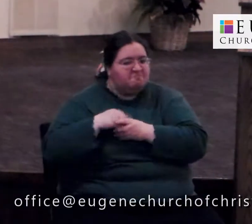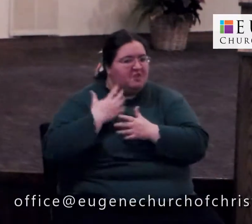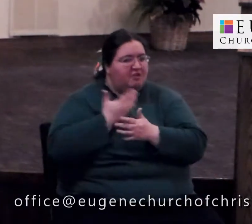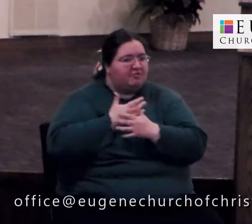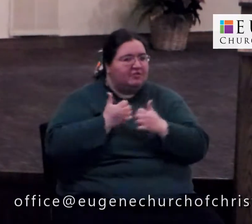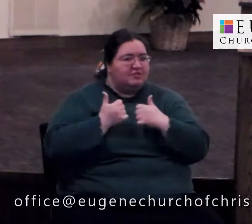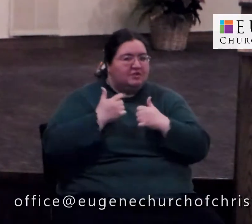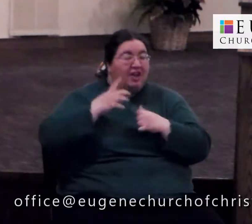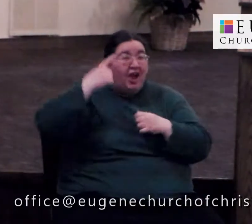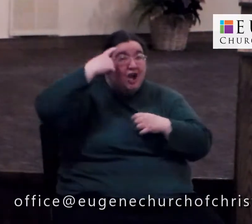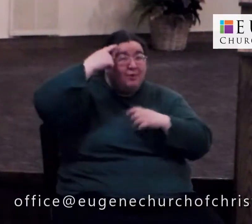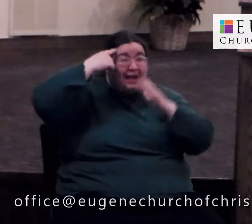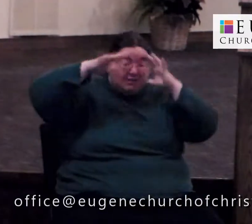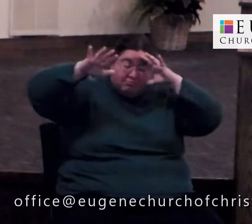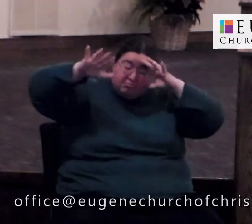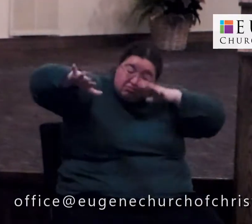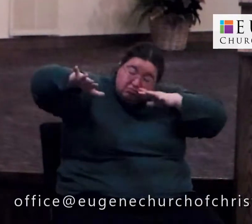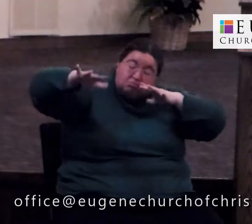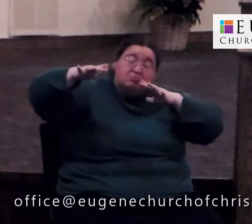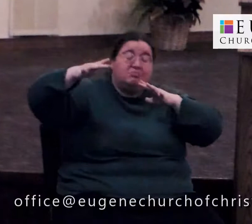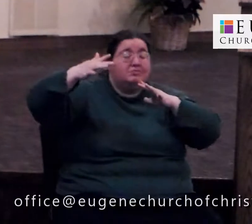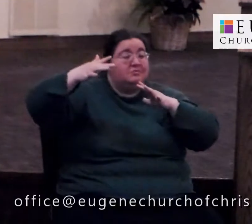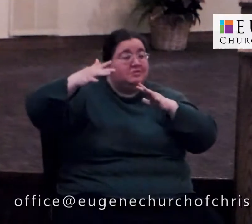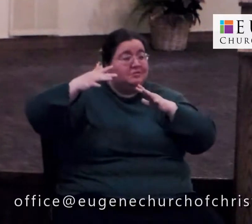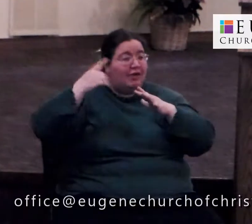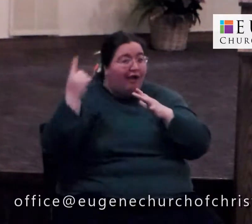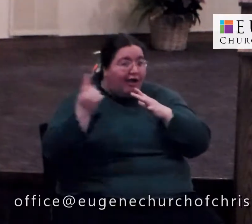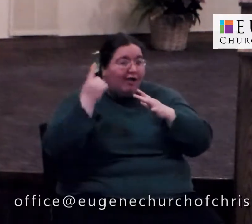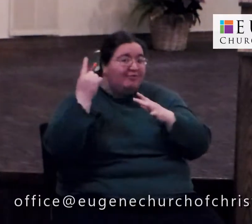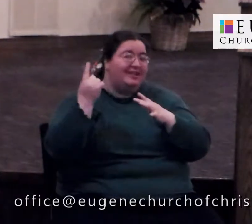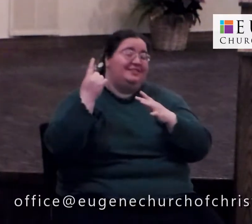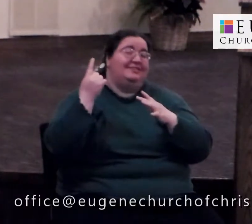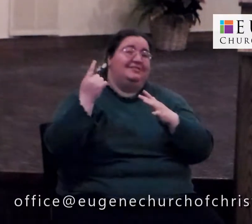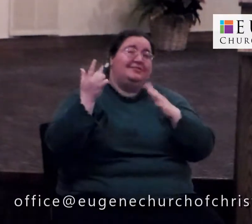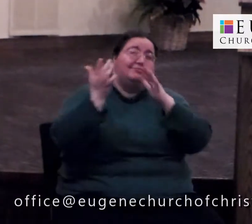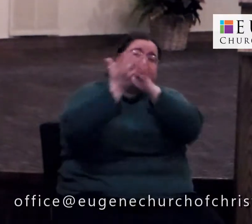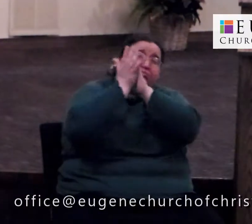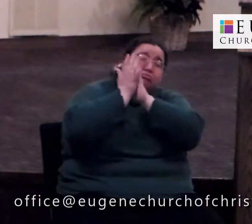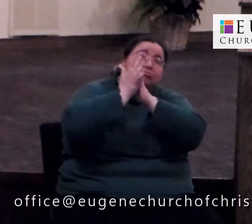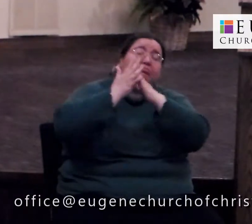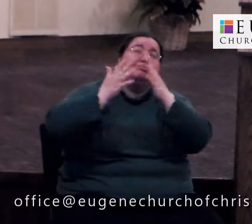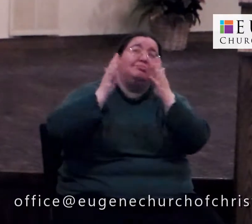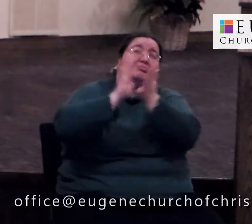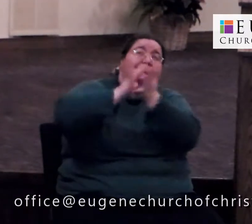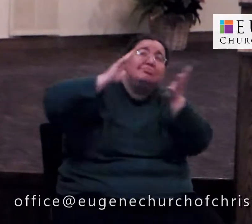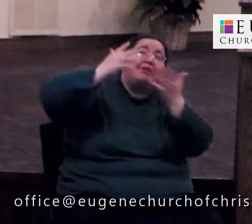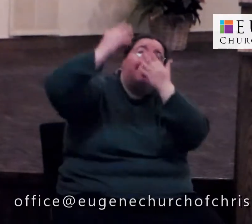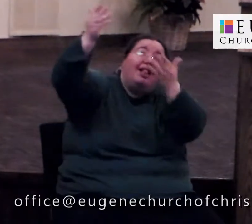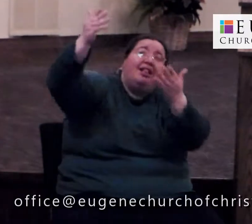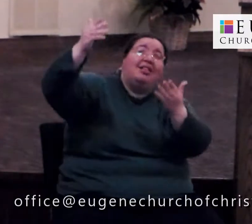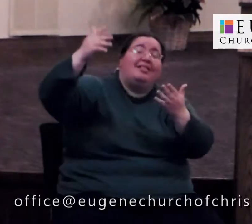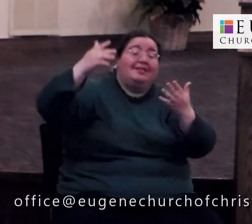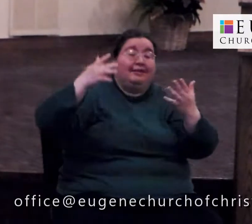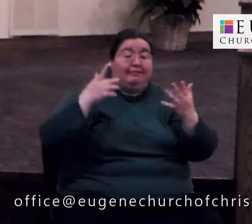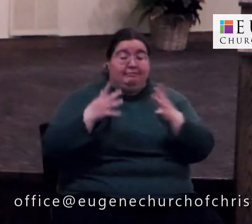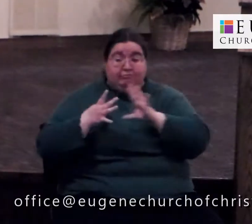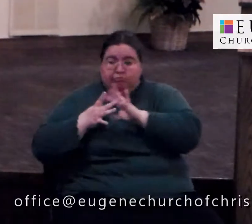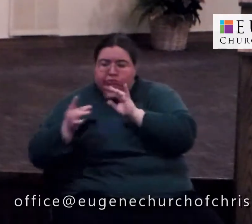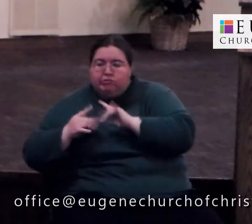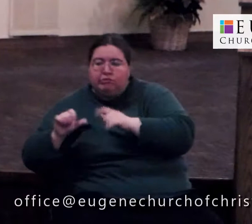our hearts singing the songs that we sing. We should be praying his glory. We should be telling people about what he does. We should take time to be